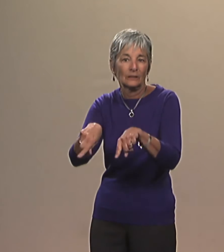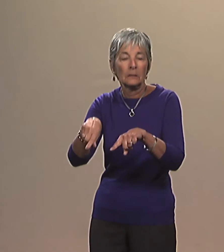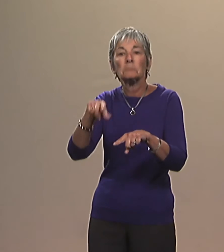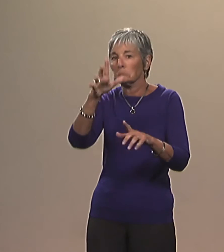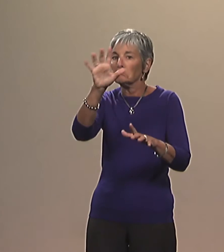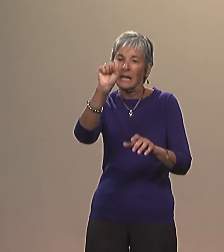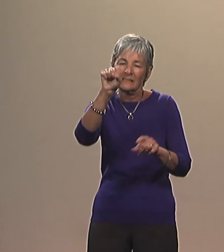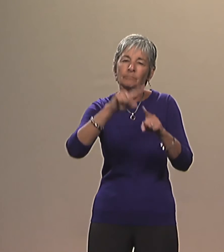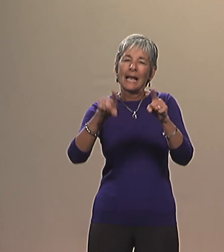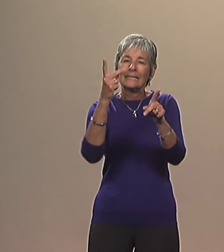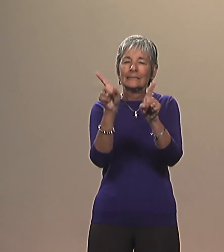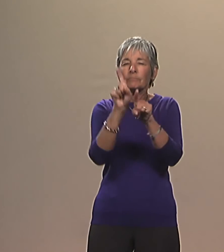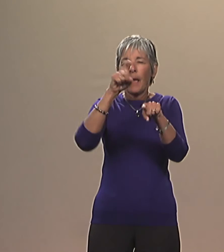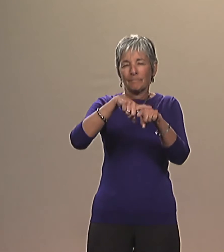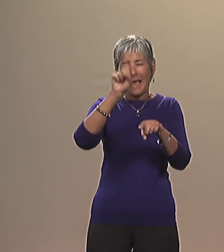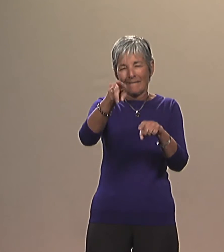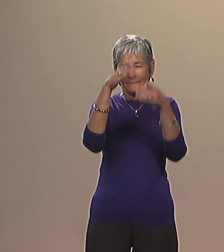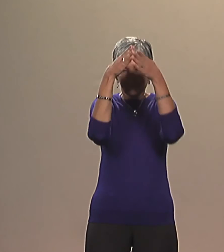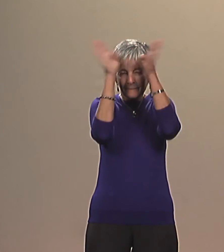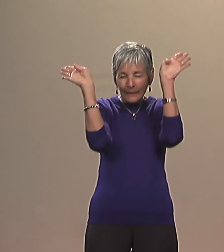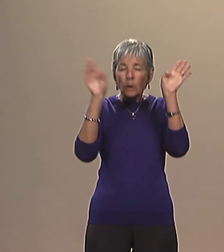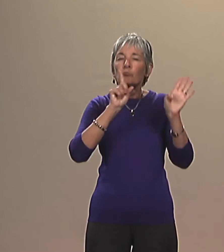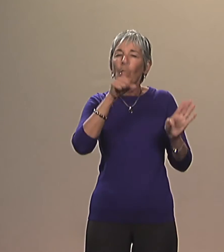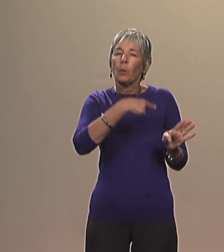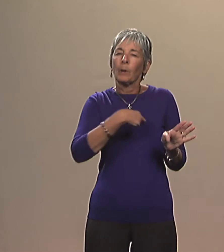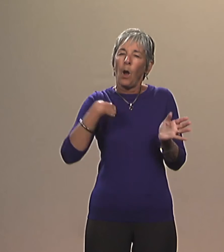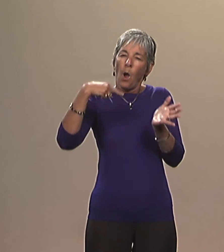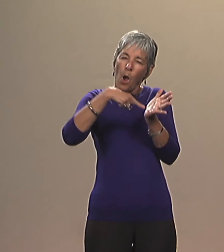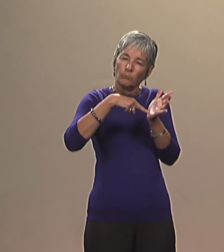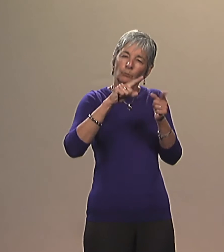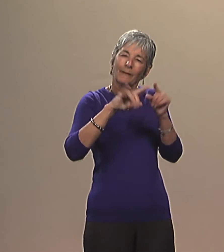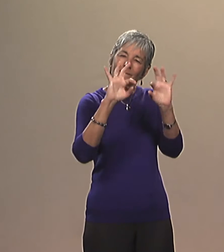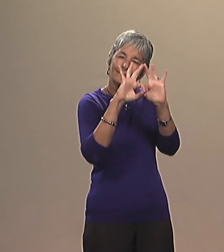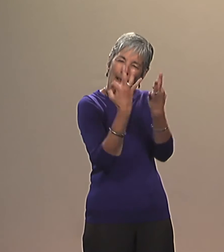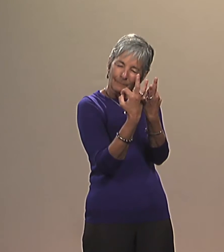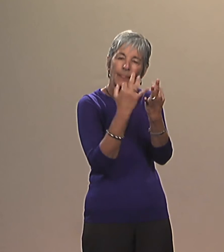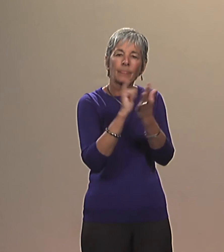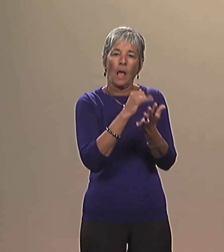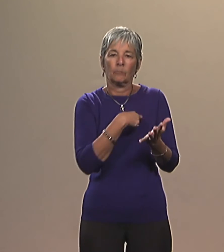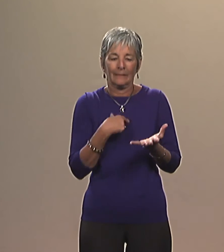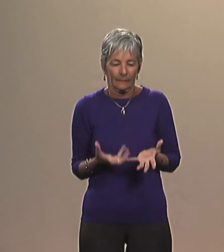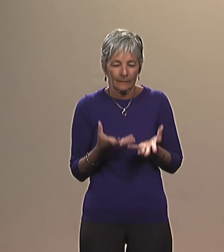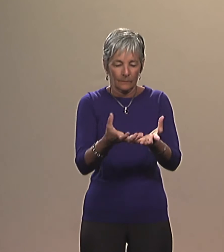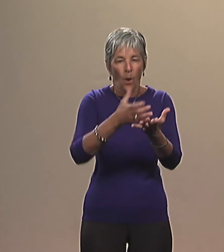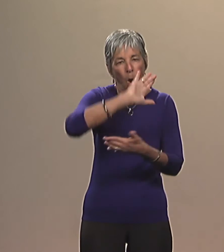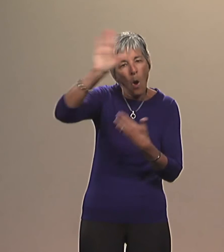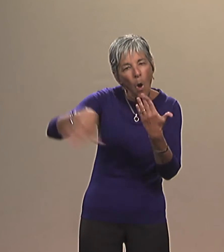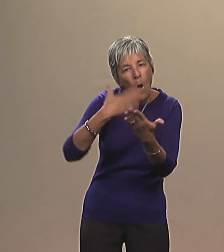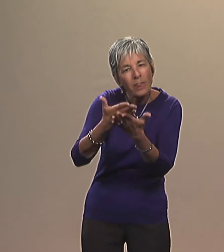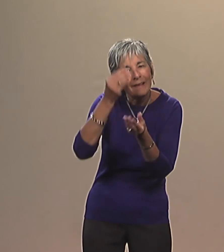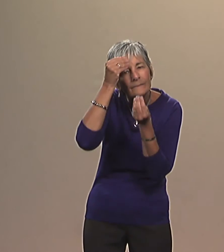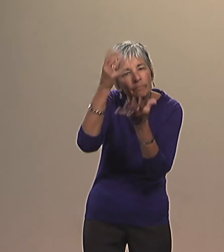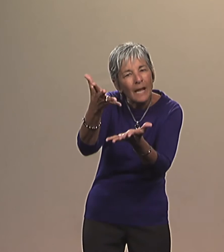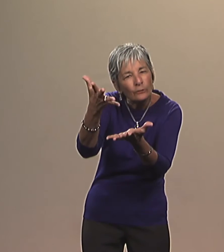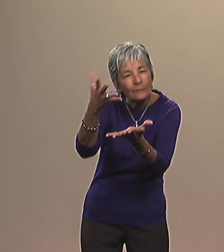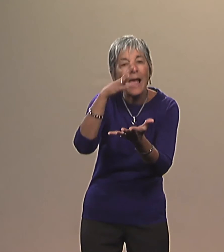answers. But at the same time, we must be open-minded, and we owe it to families to provide them with all of the information and allow families to